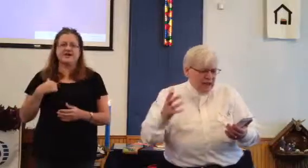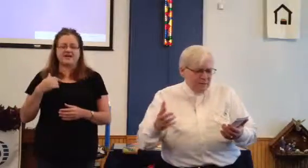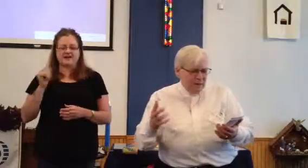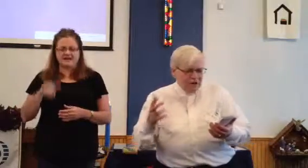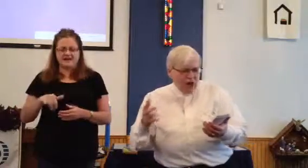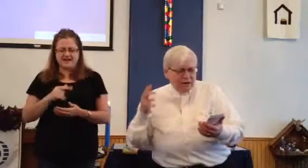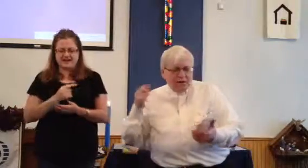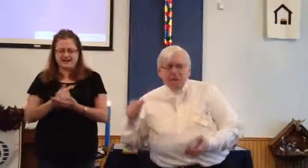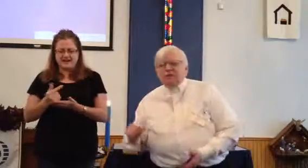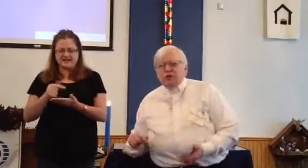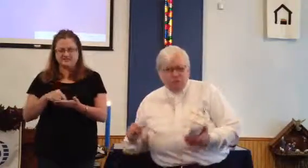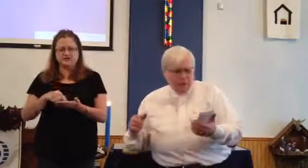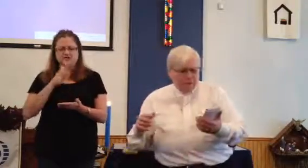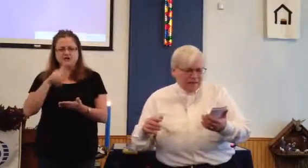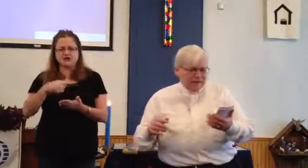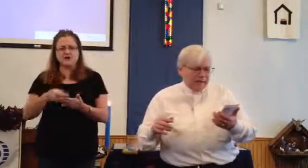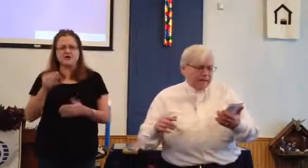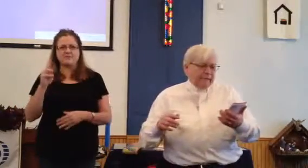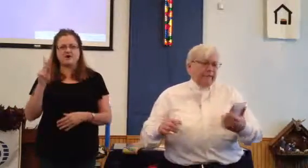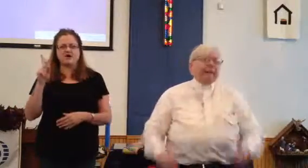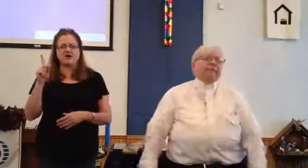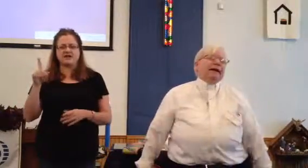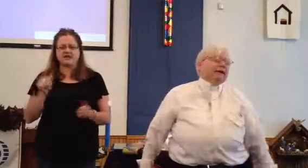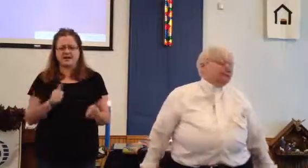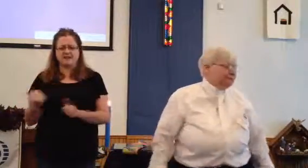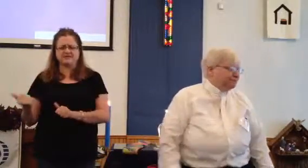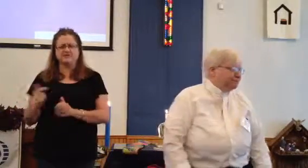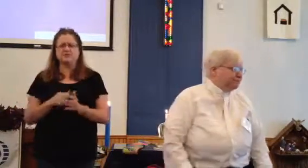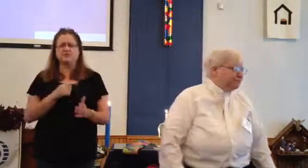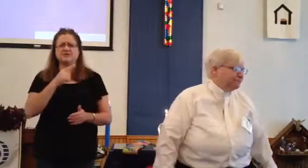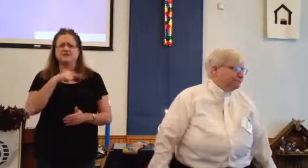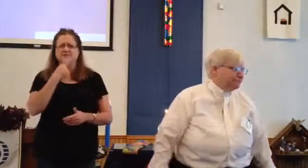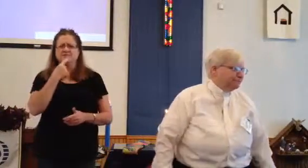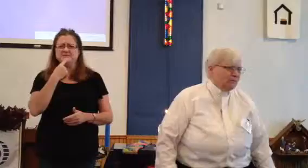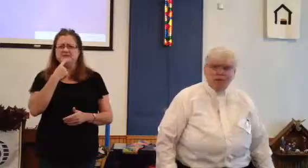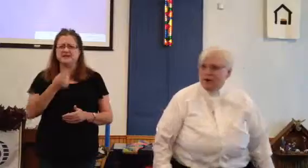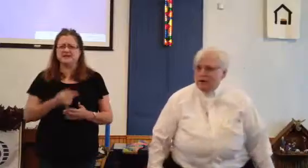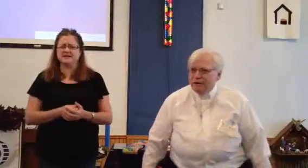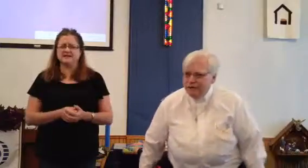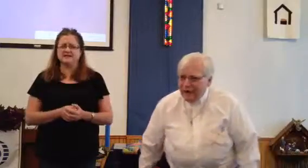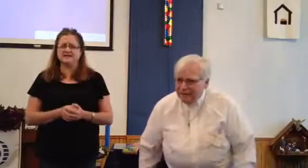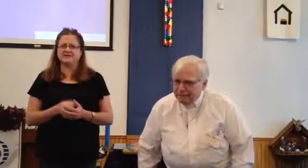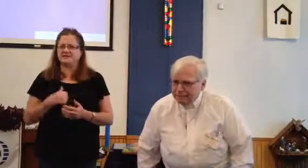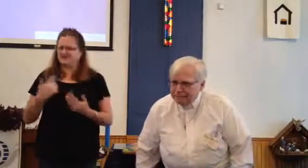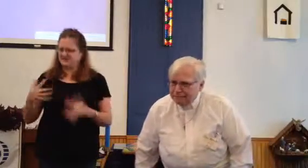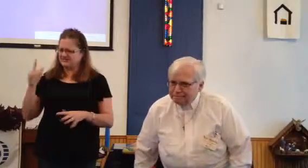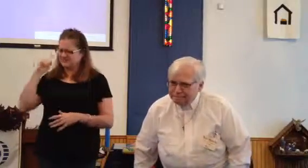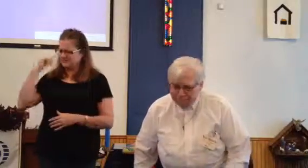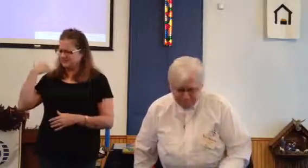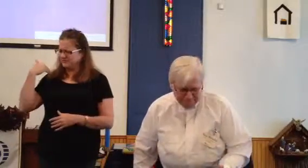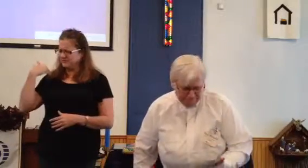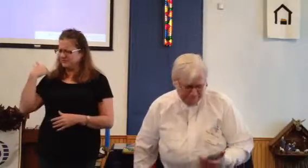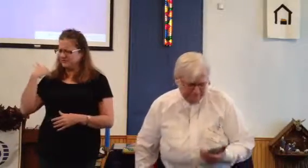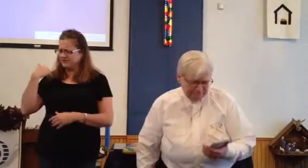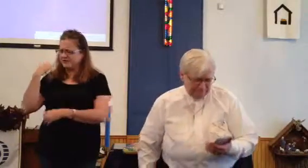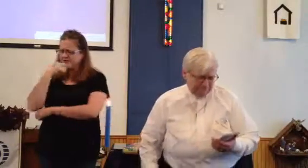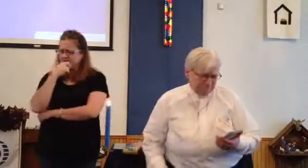again talking about John the Baptist, you probably said, wait a minute, we already heard that.